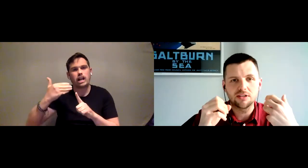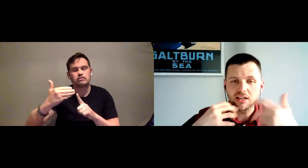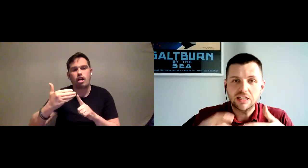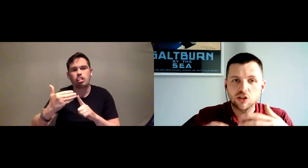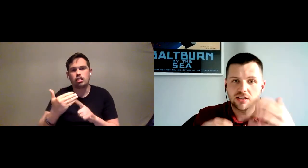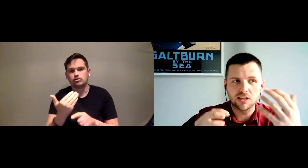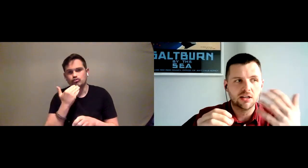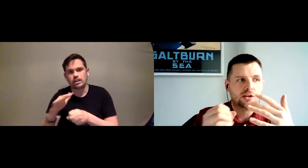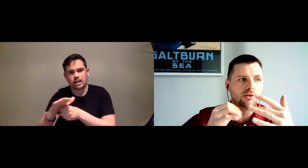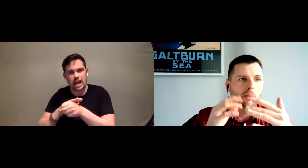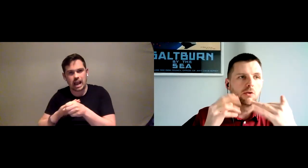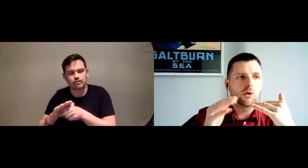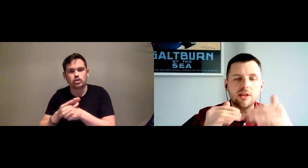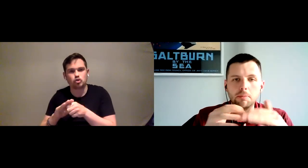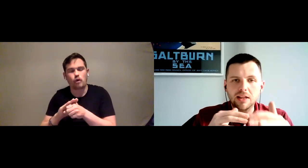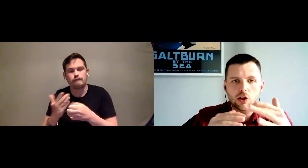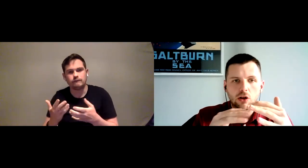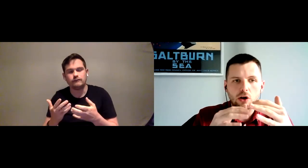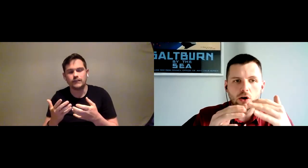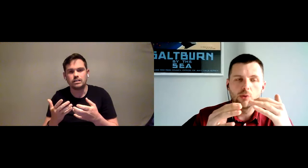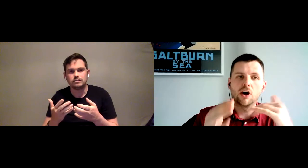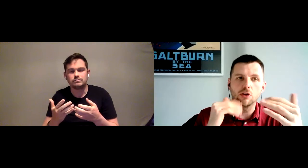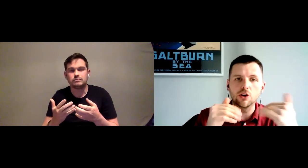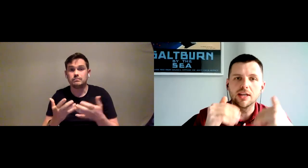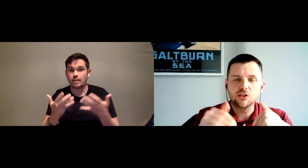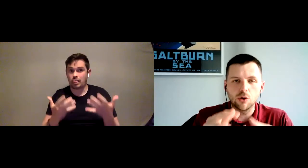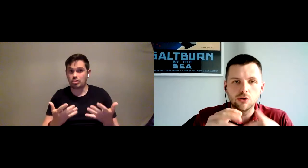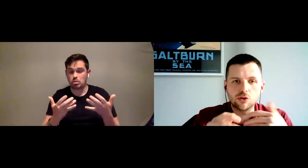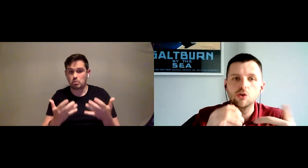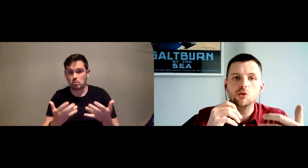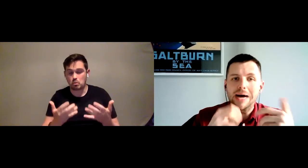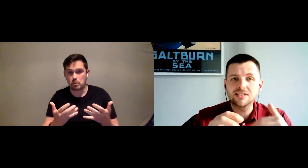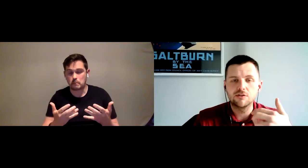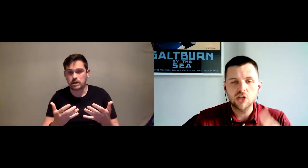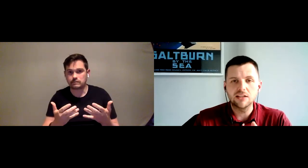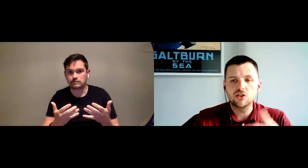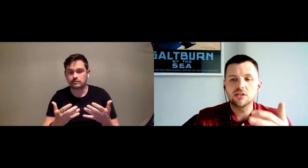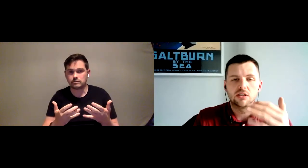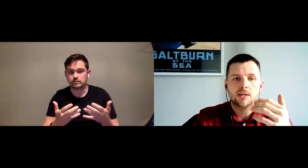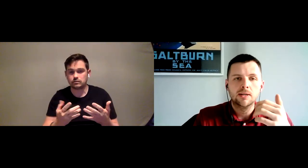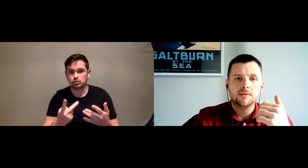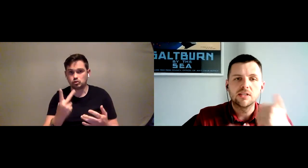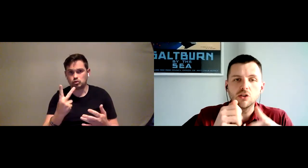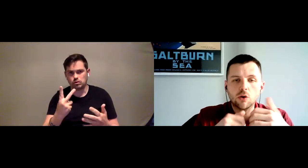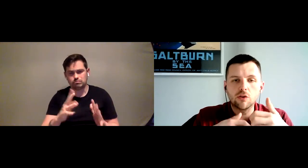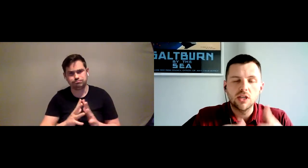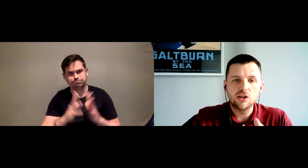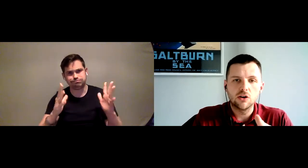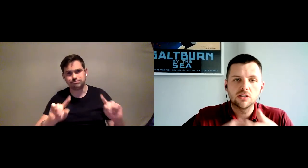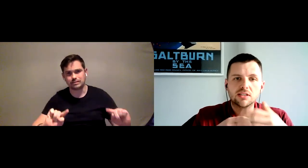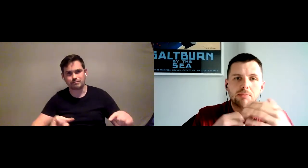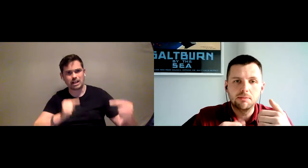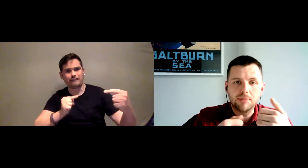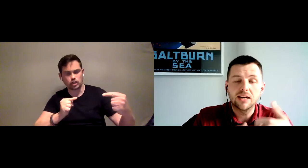want to kind of contextualize that we're in the middle, or we are looking towards, two massive challenges. And essentially, over a